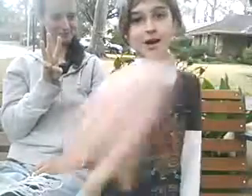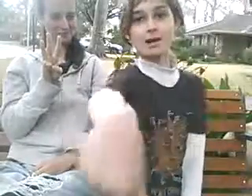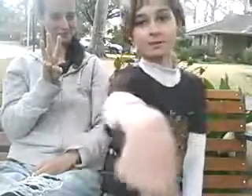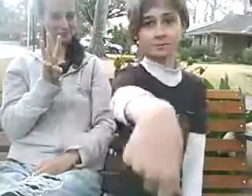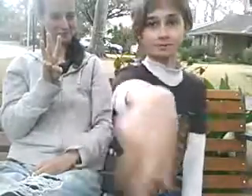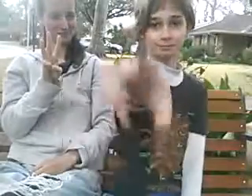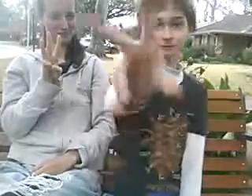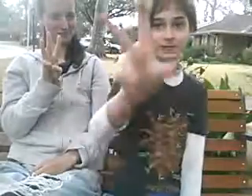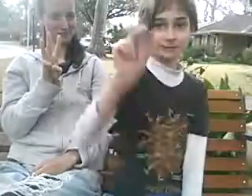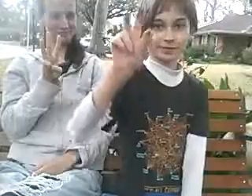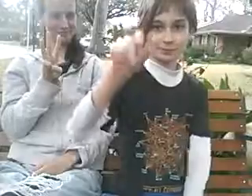Rawr. I'm a velociraptor.